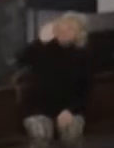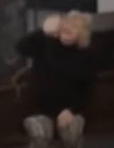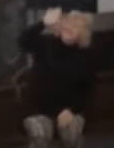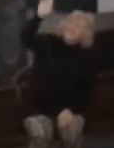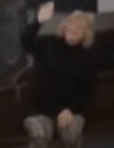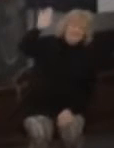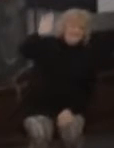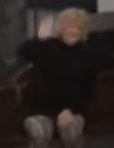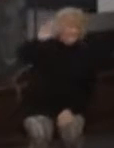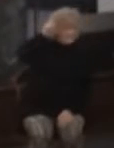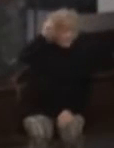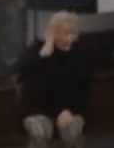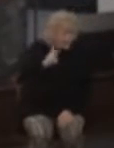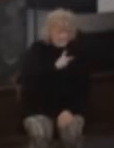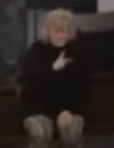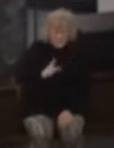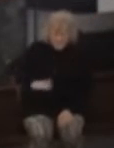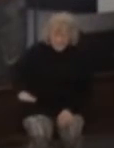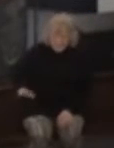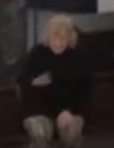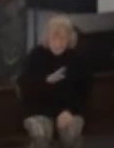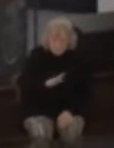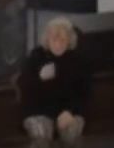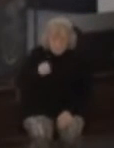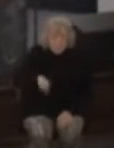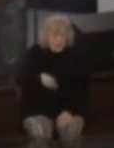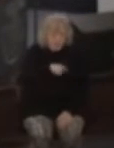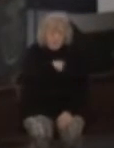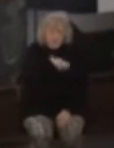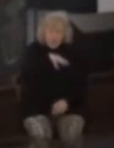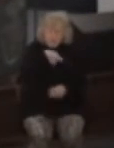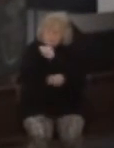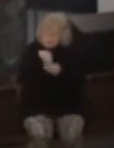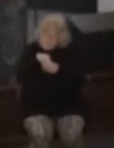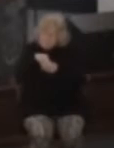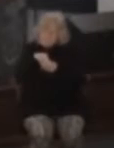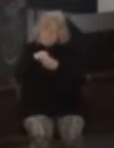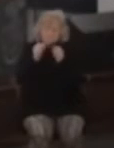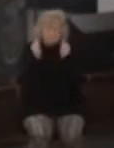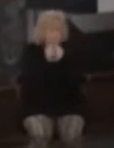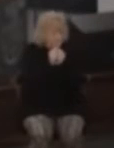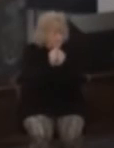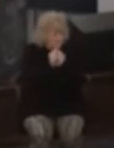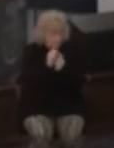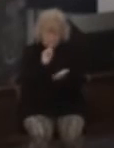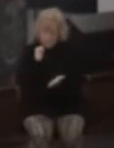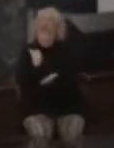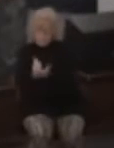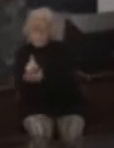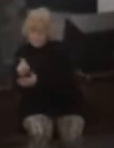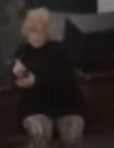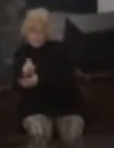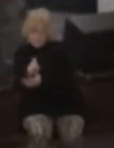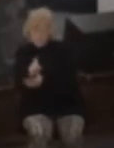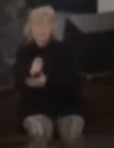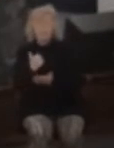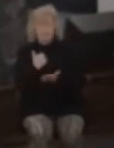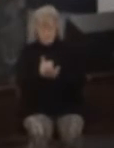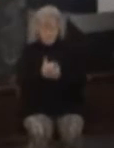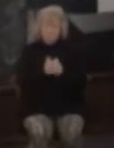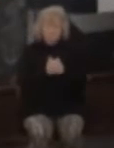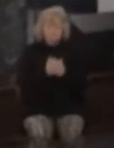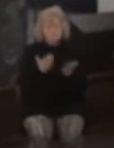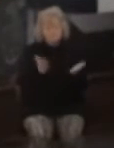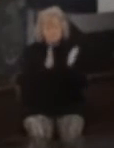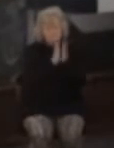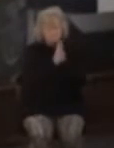God. And we are all in this together. Amen. Let's